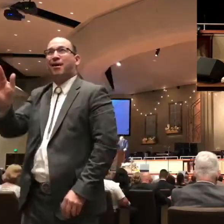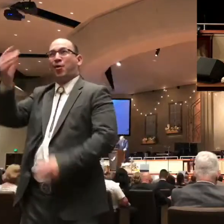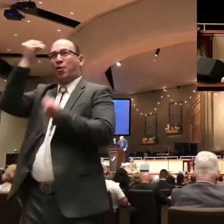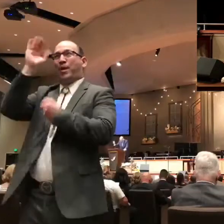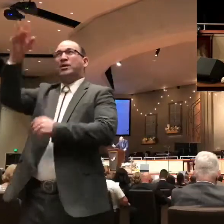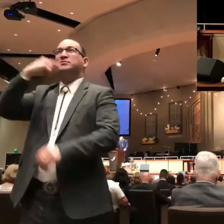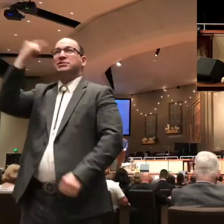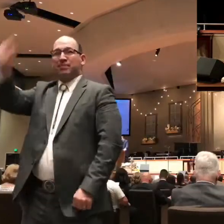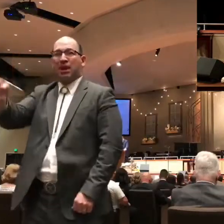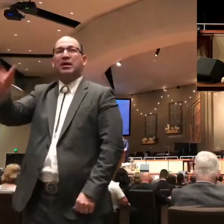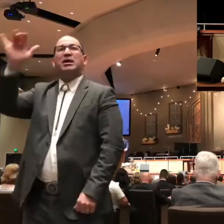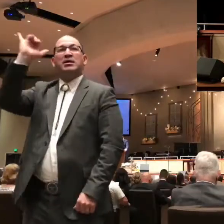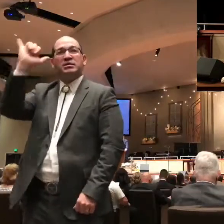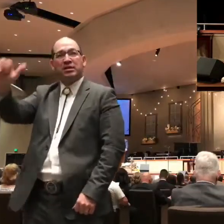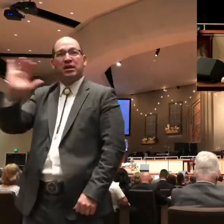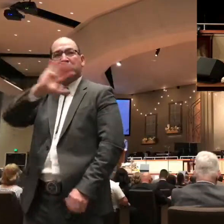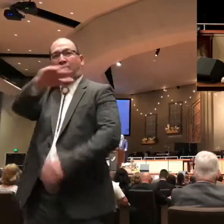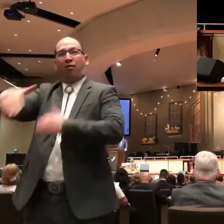For this.